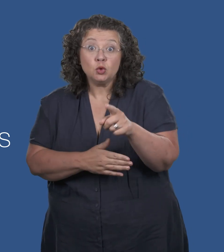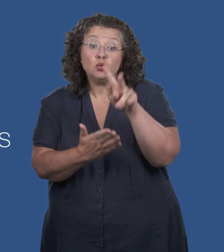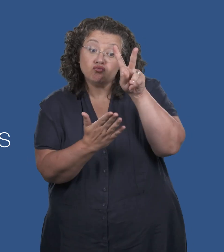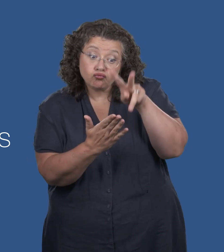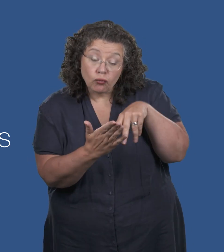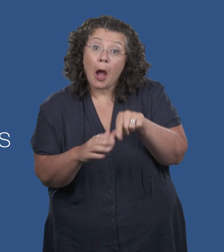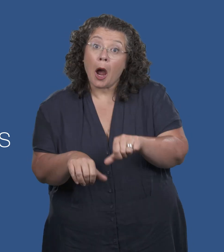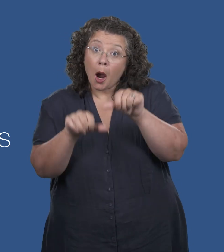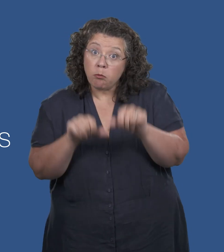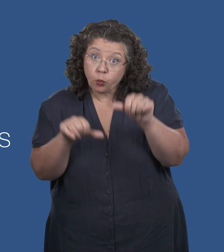to approve.